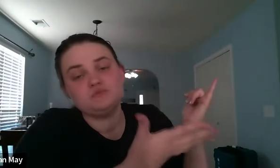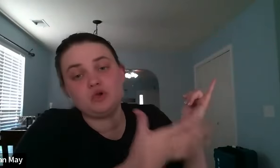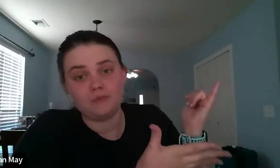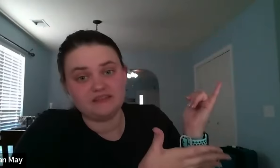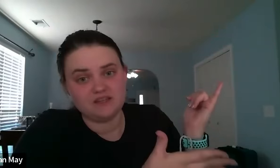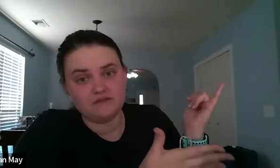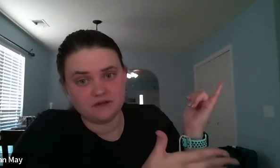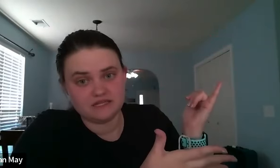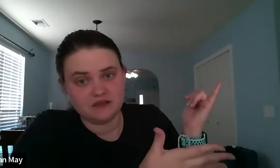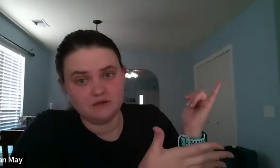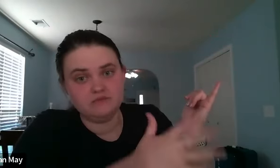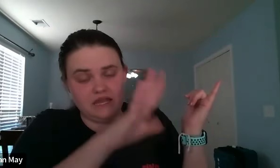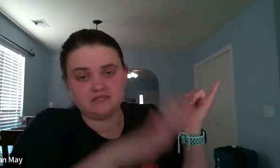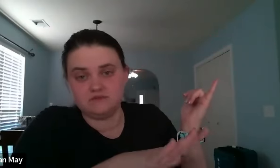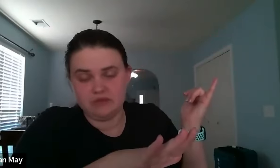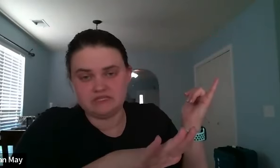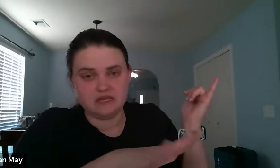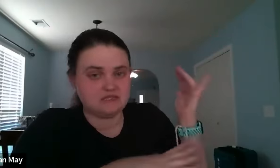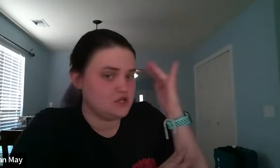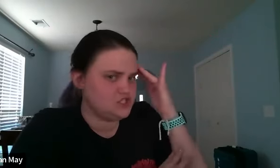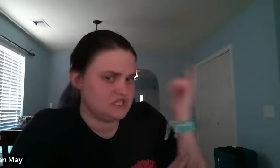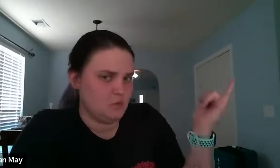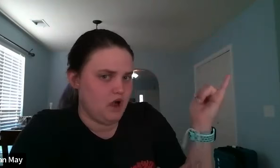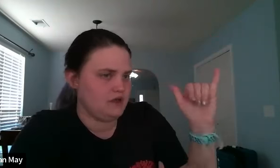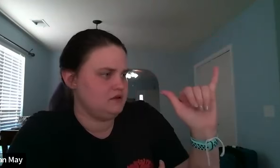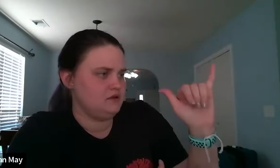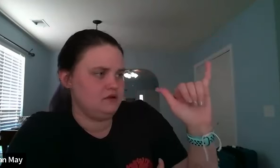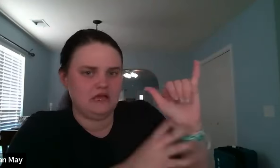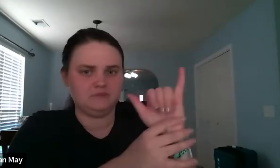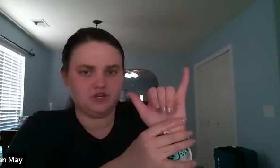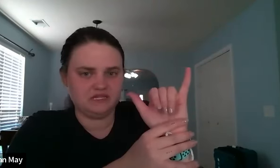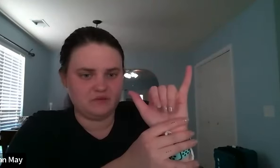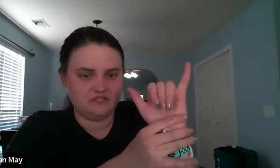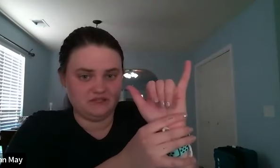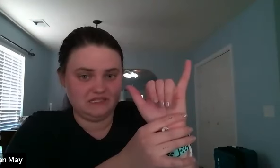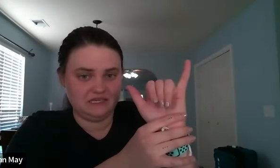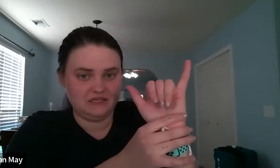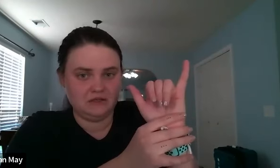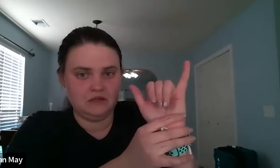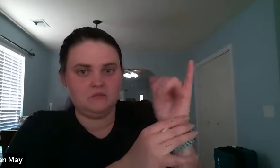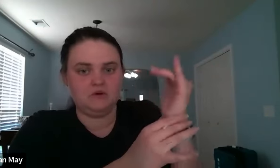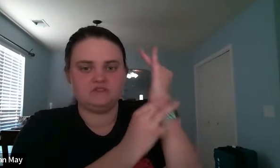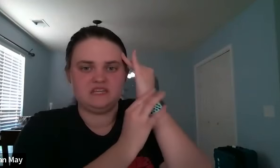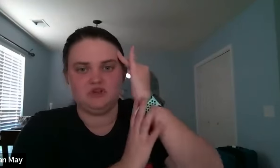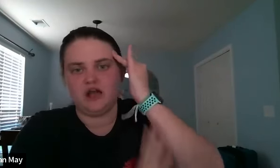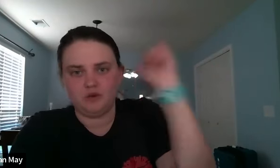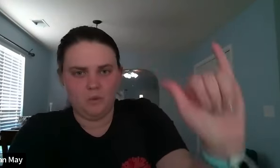more commonly taught for ASL, like basic ASL. It's just this why. And I'm turning it sideways so you can see it. But most of the time you're not going